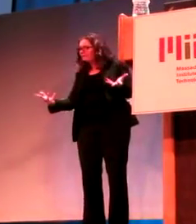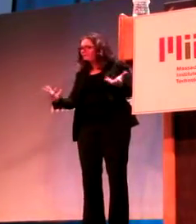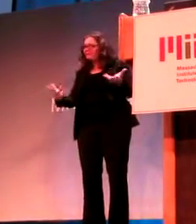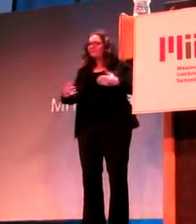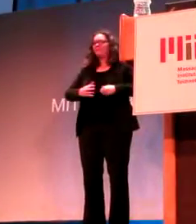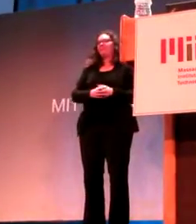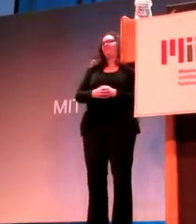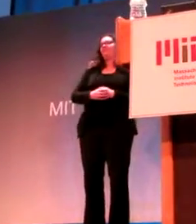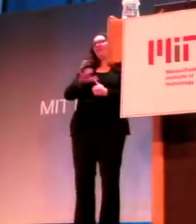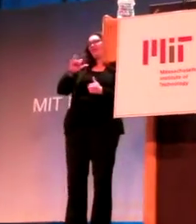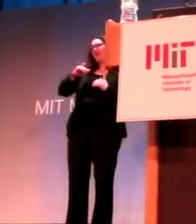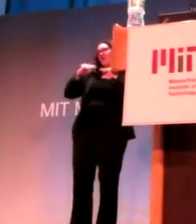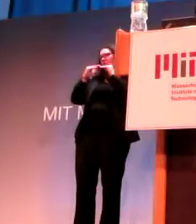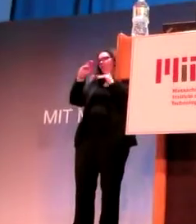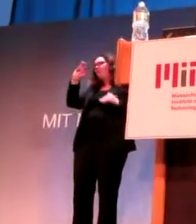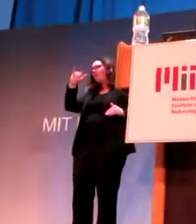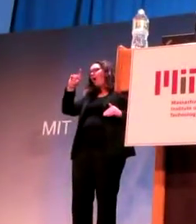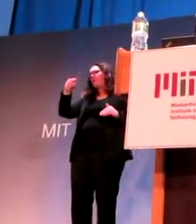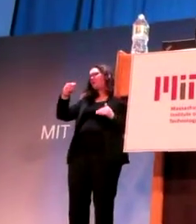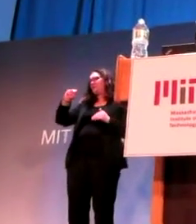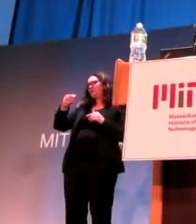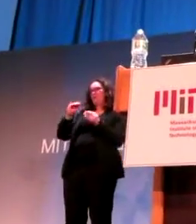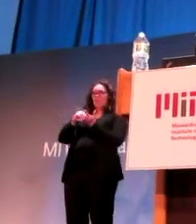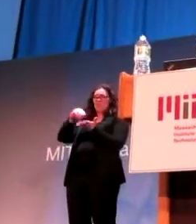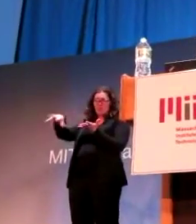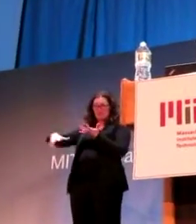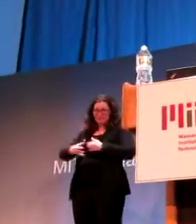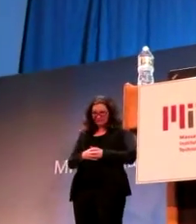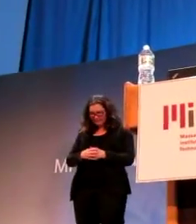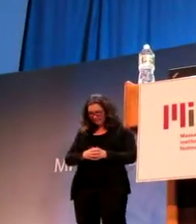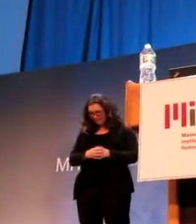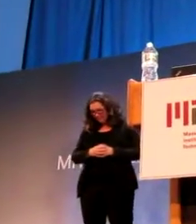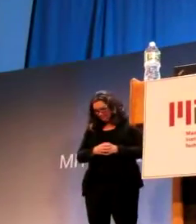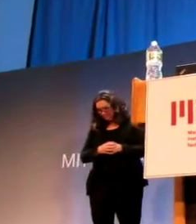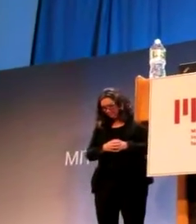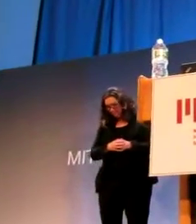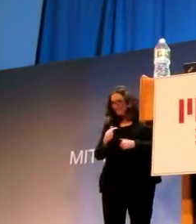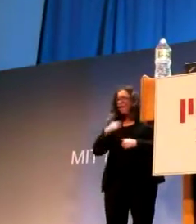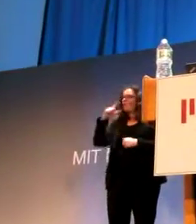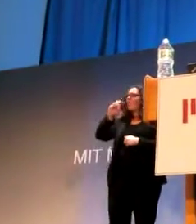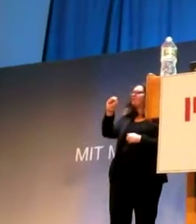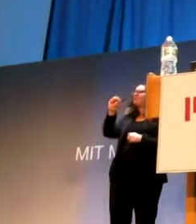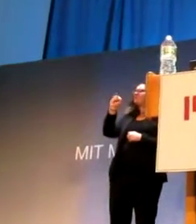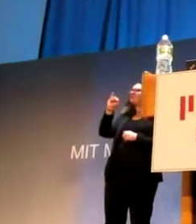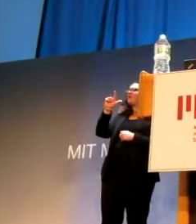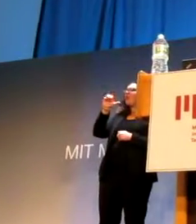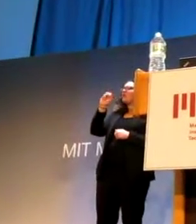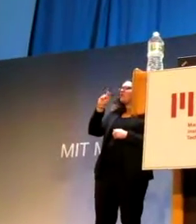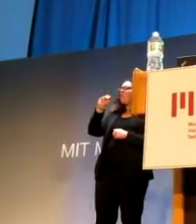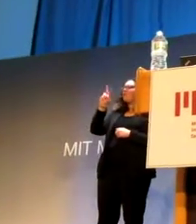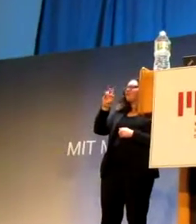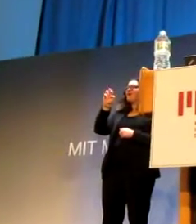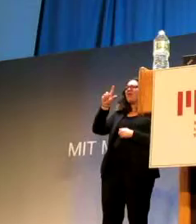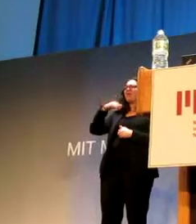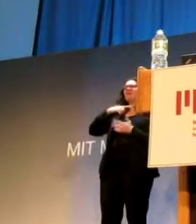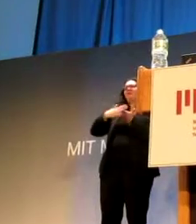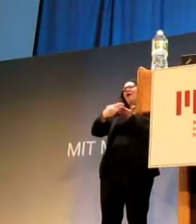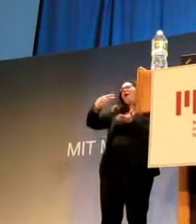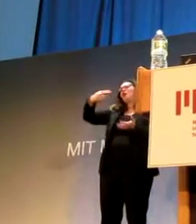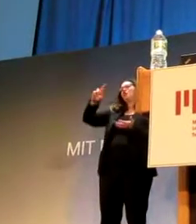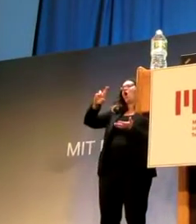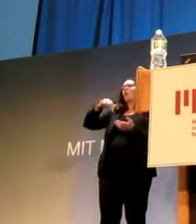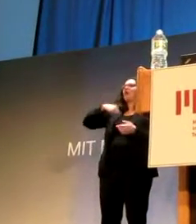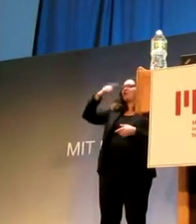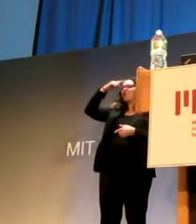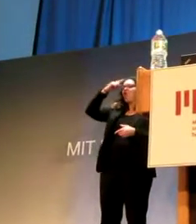MIT students. When I was out in Silicon Valley, I talked to a human resources lady, and she says, oh, we know they're on the spectrum,